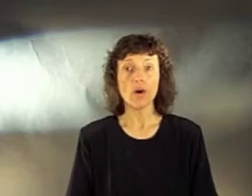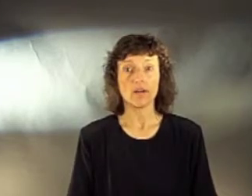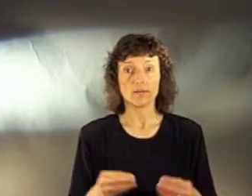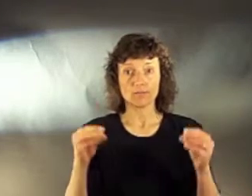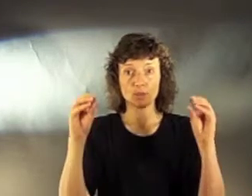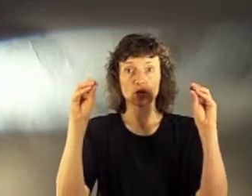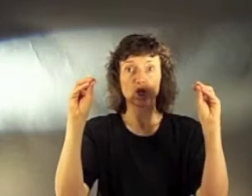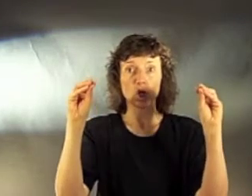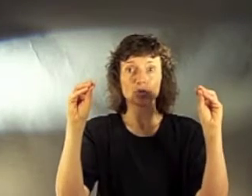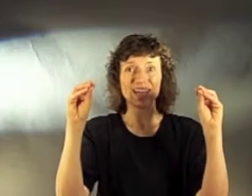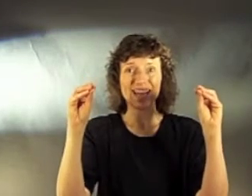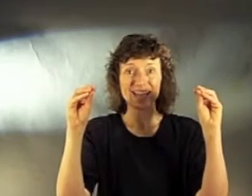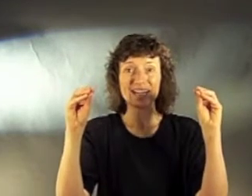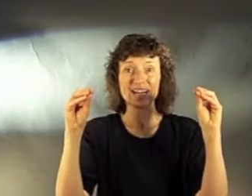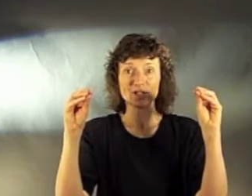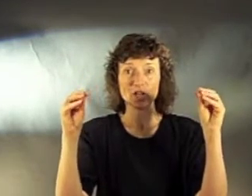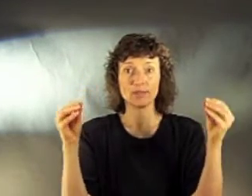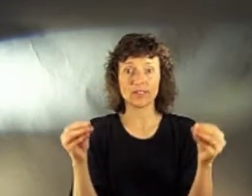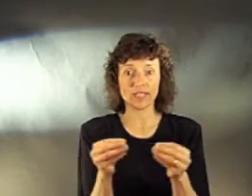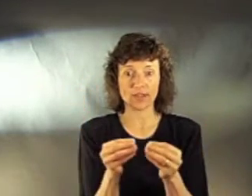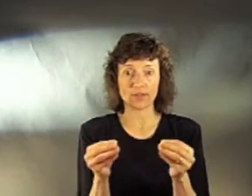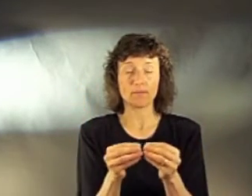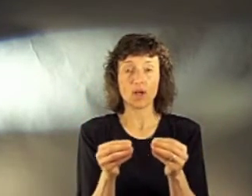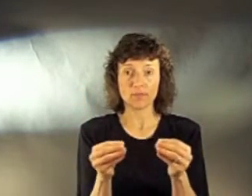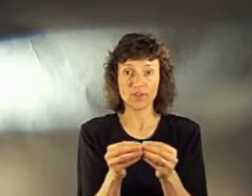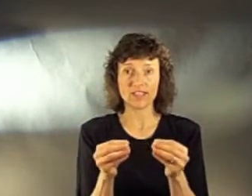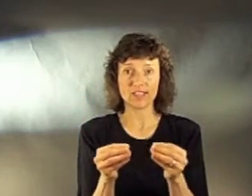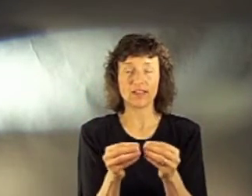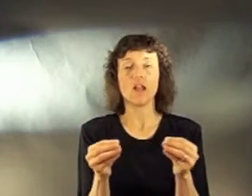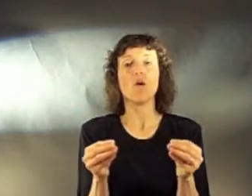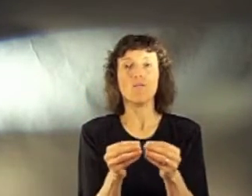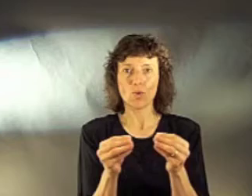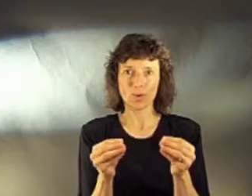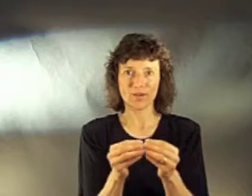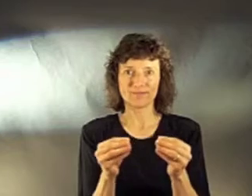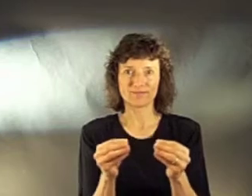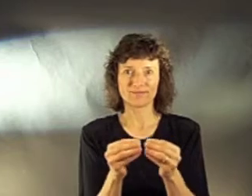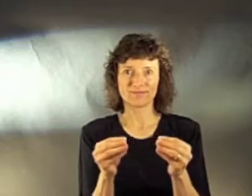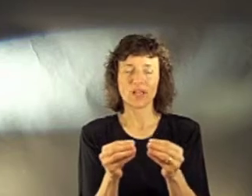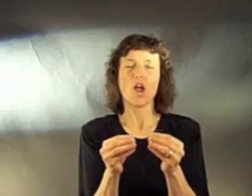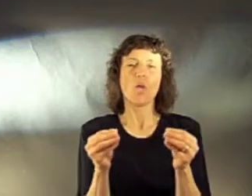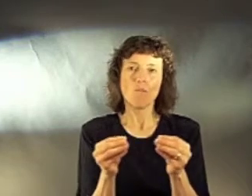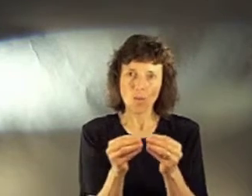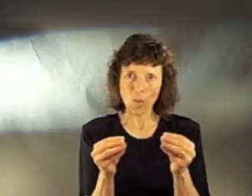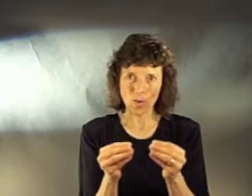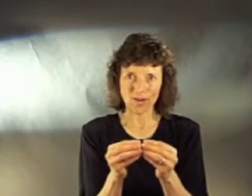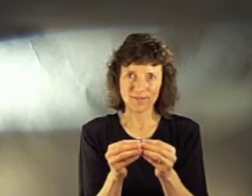More. Put closed and hand shapes together, palms facing in. More. More.